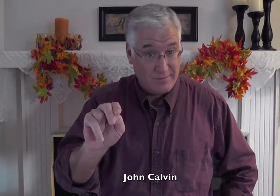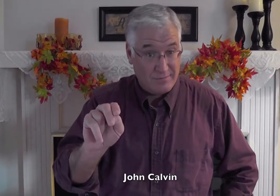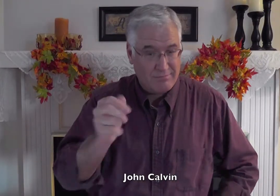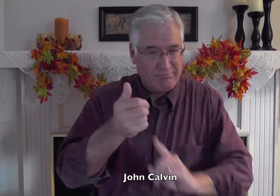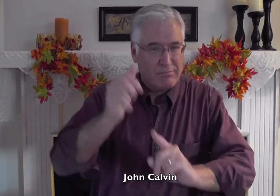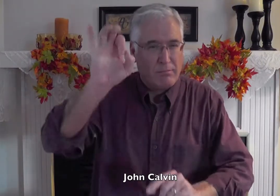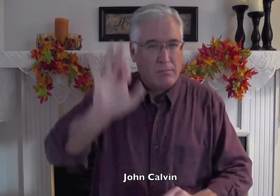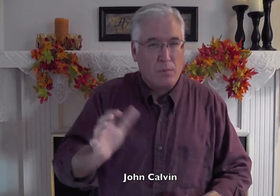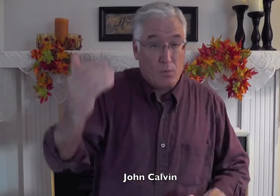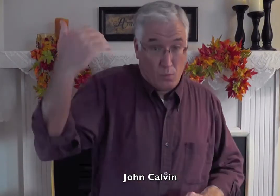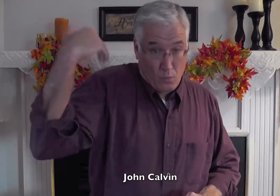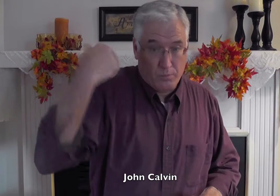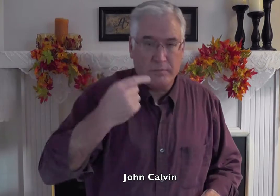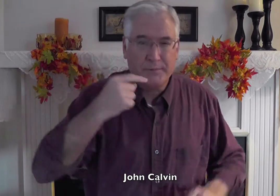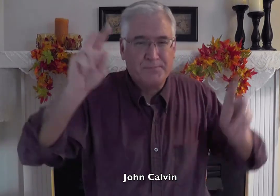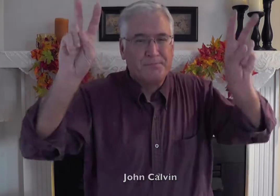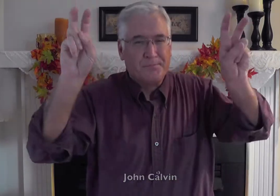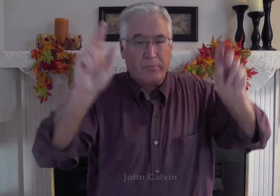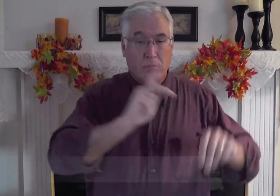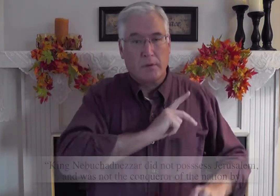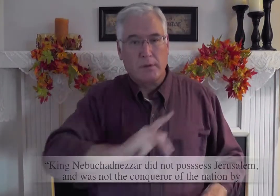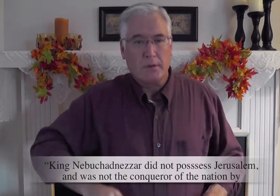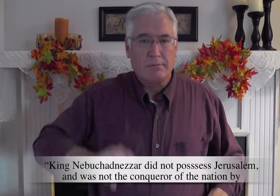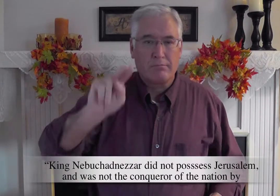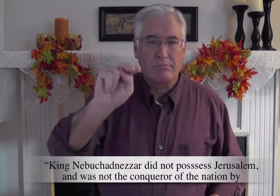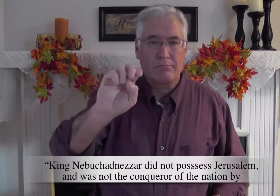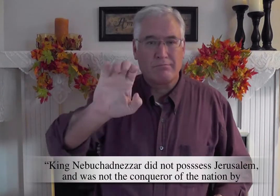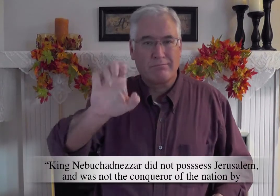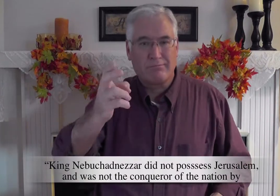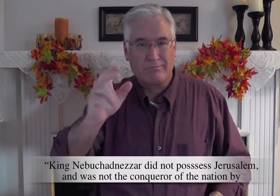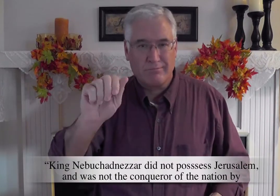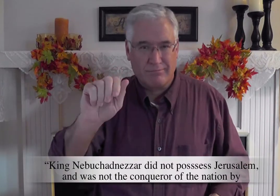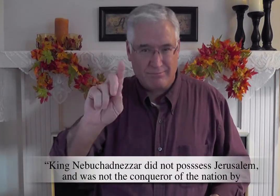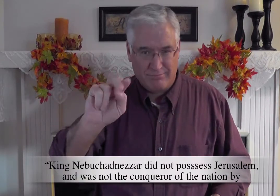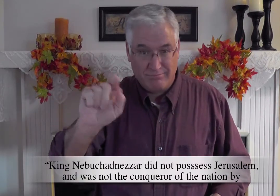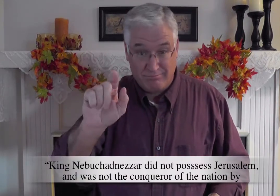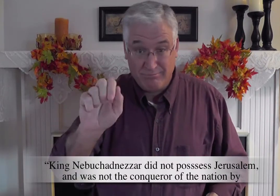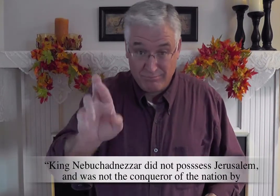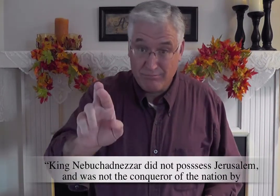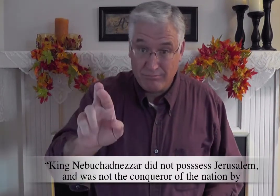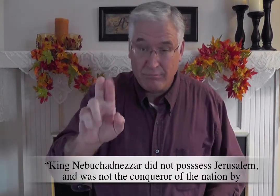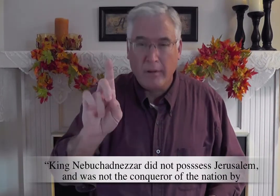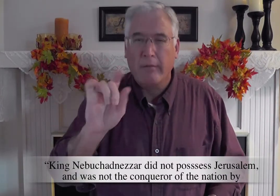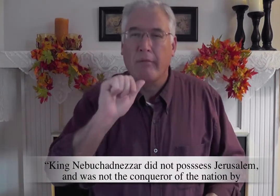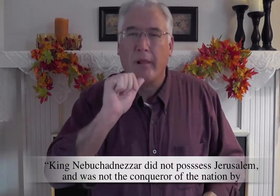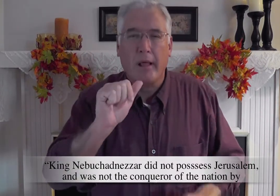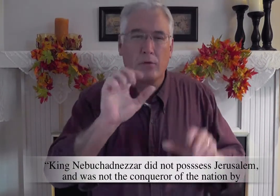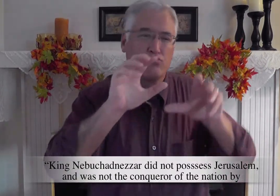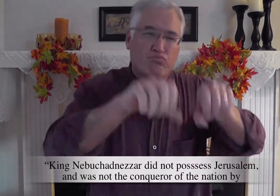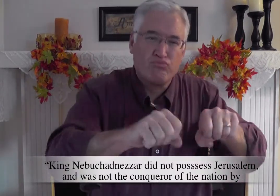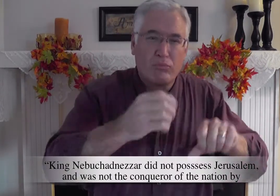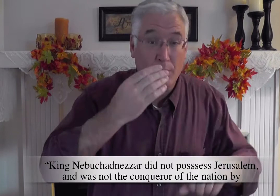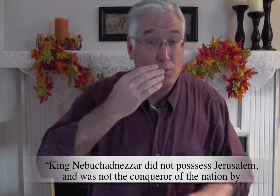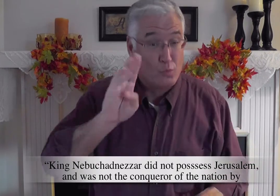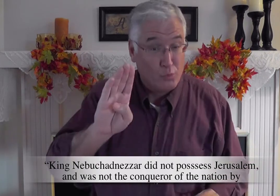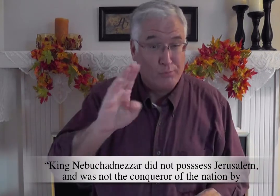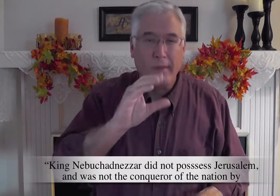John Calvin, a preacher from a long time ago, he said that King Nebuchadnezzar, he said that he did not